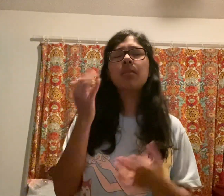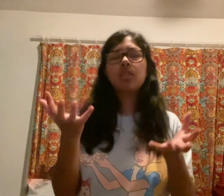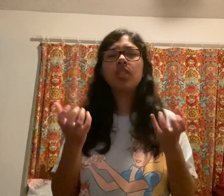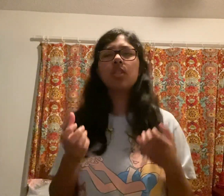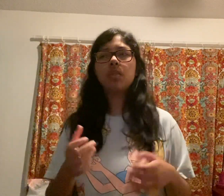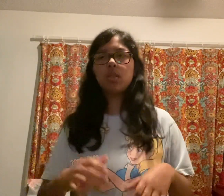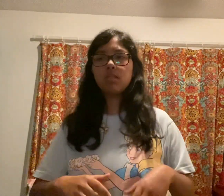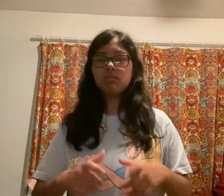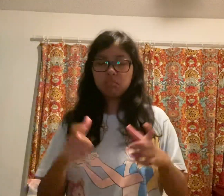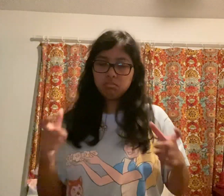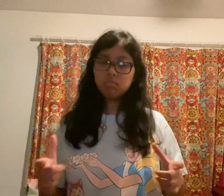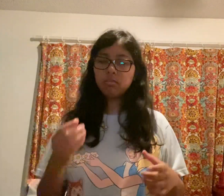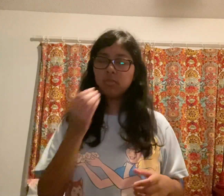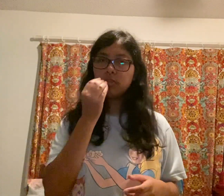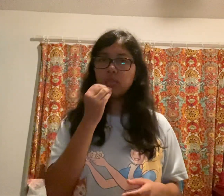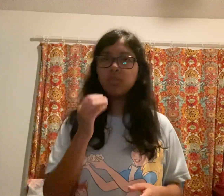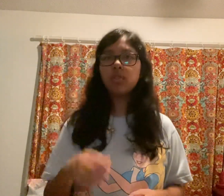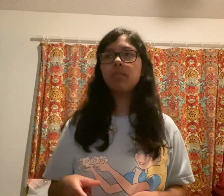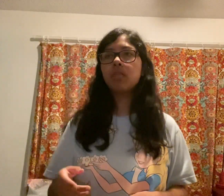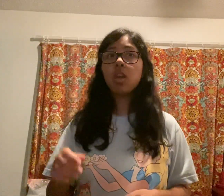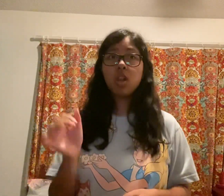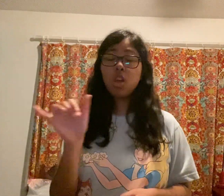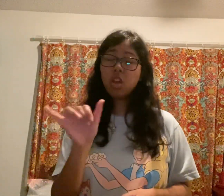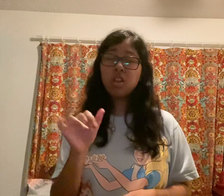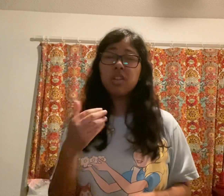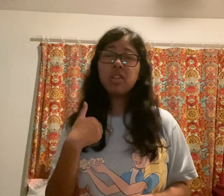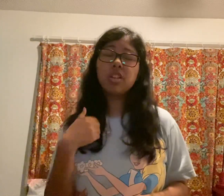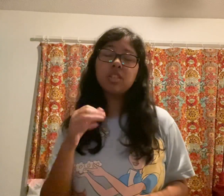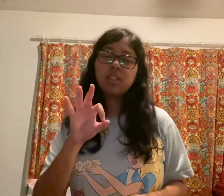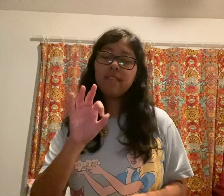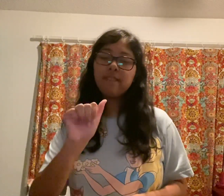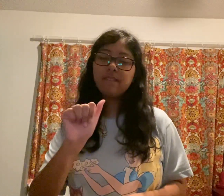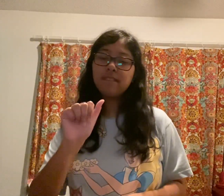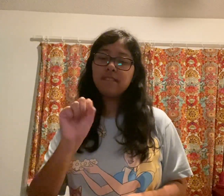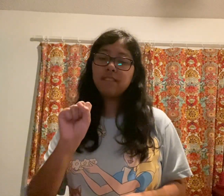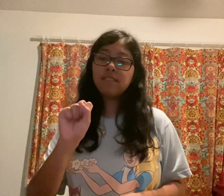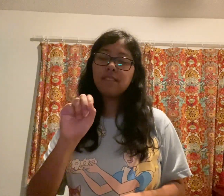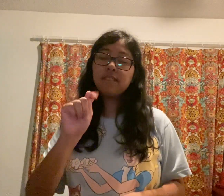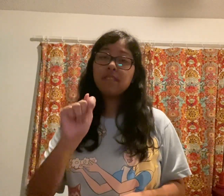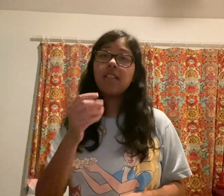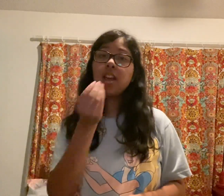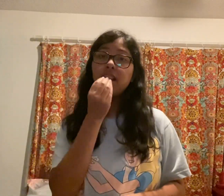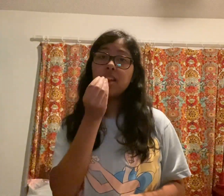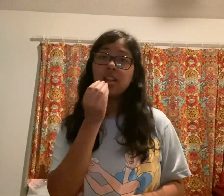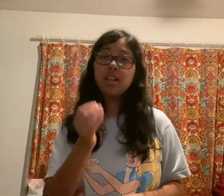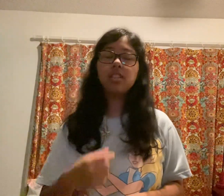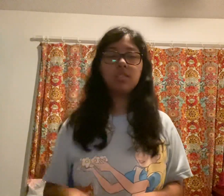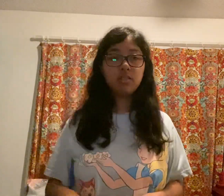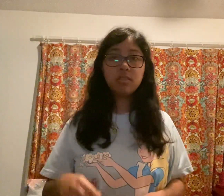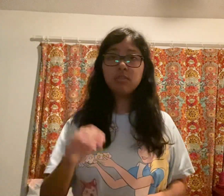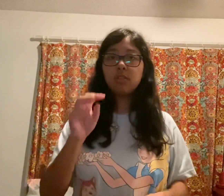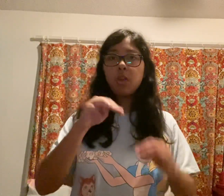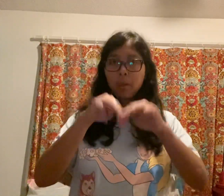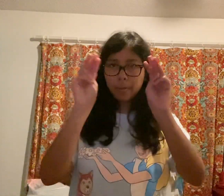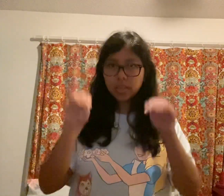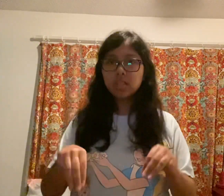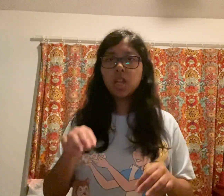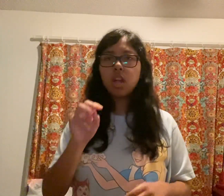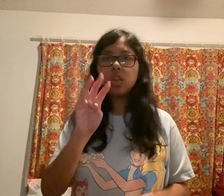McDonald's, Burger King, and Wendy's to those establishments that provide a full steak dinner. The airport in Tampa, Florida has